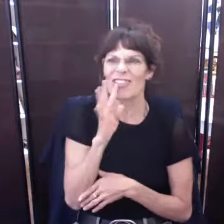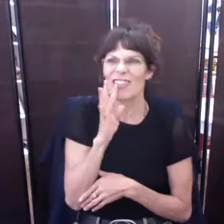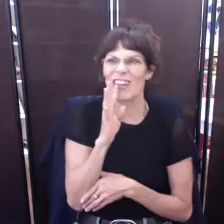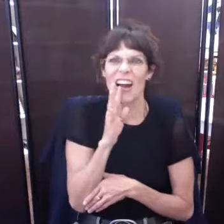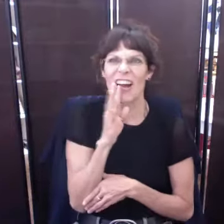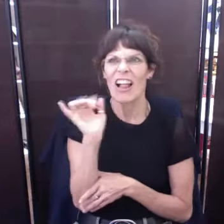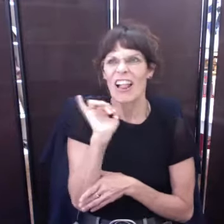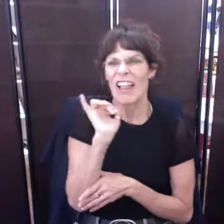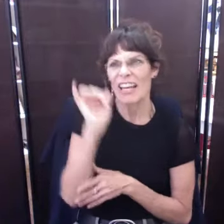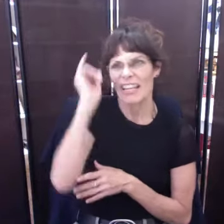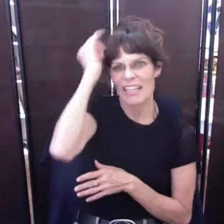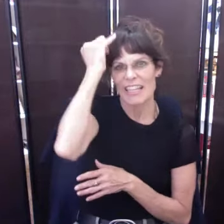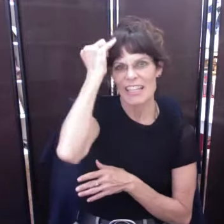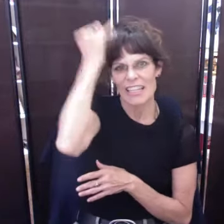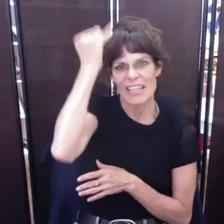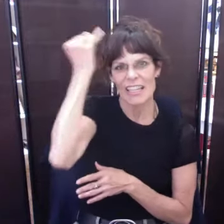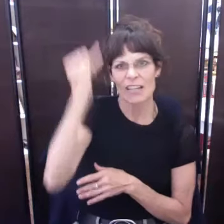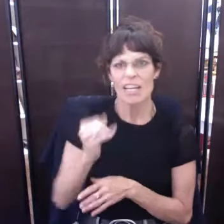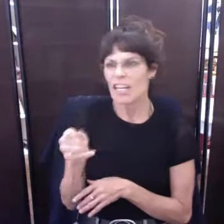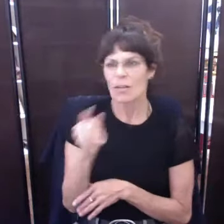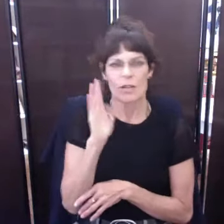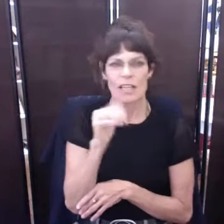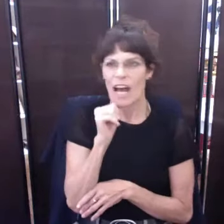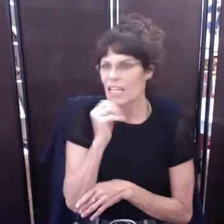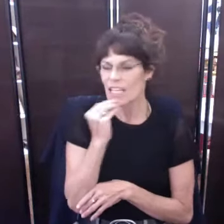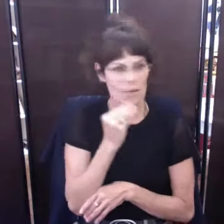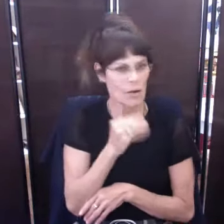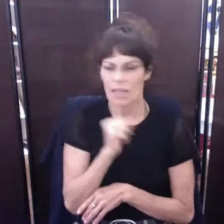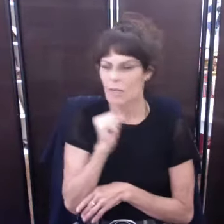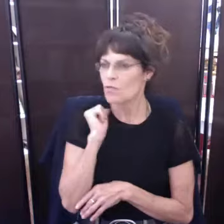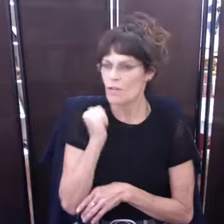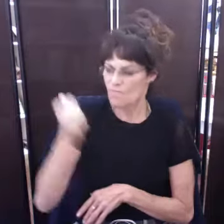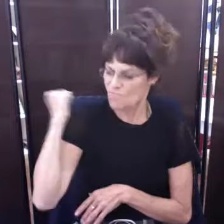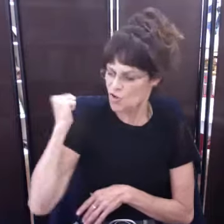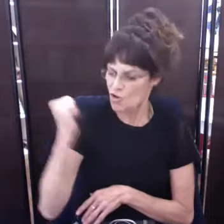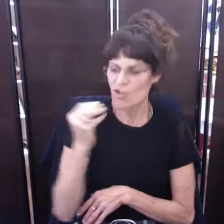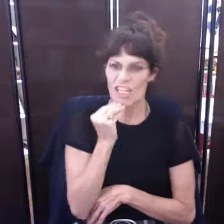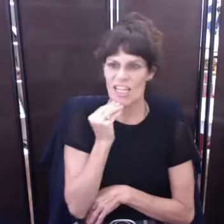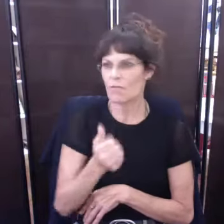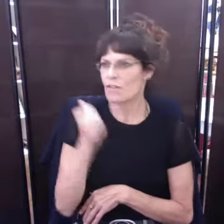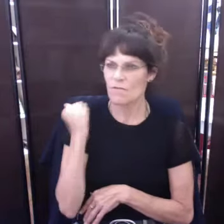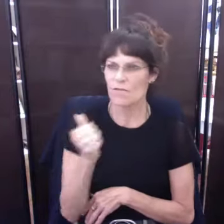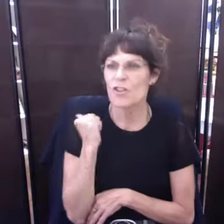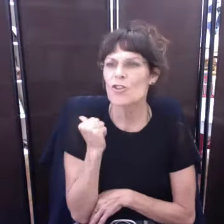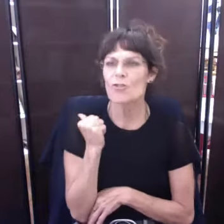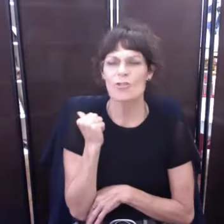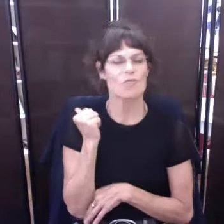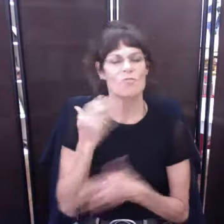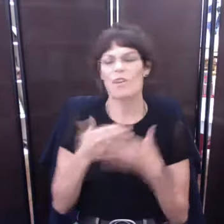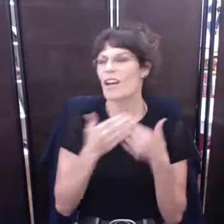eat one in another state. He wouldn't eat a generic one. He wouldn't eat a new one. He wouldn't eat an organic one. Like, he won't eat